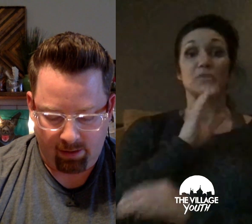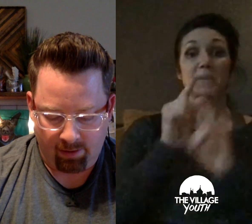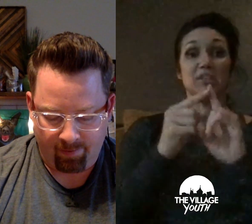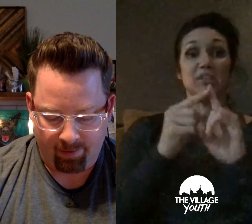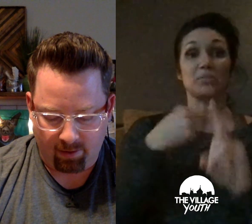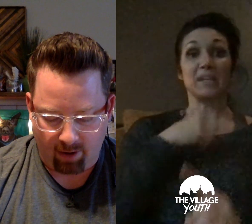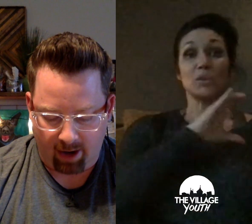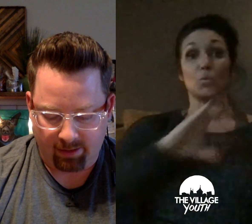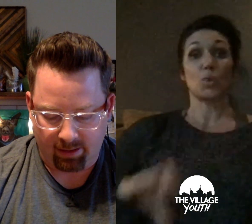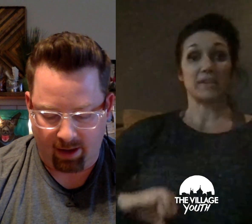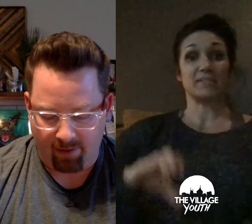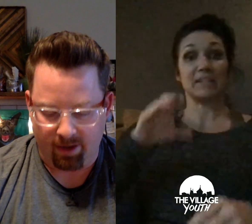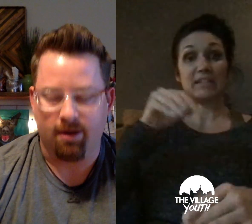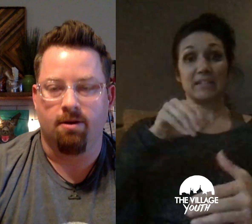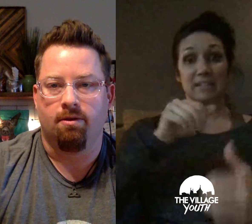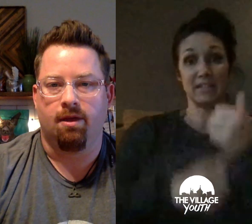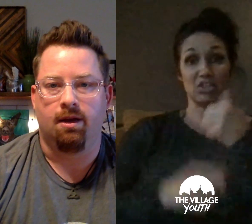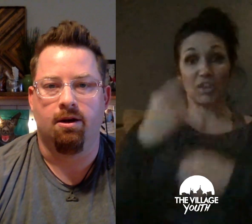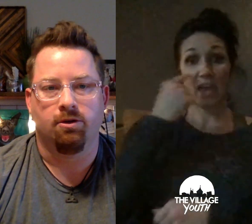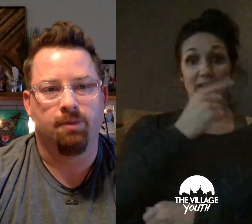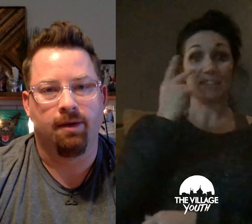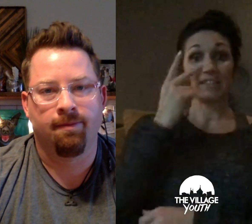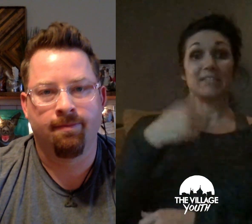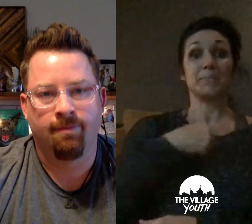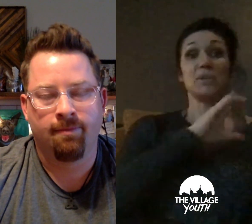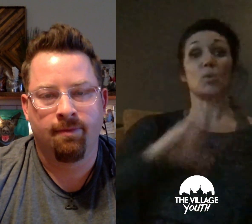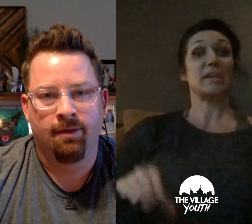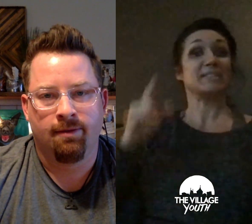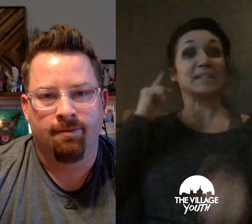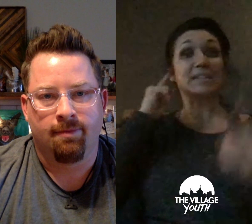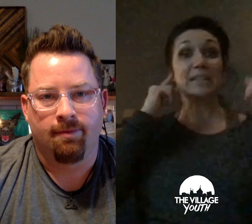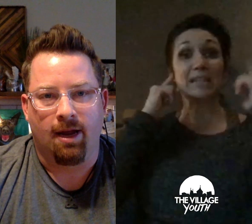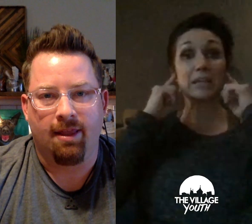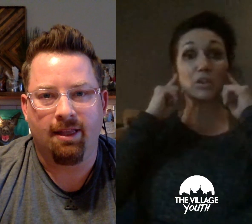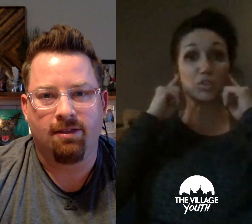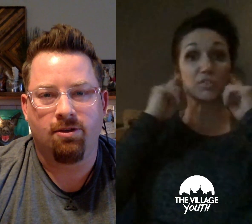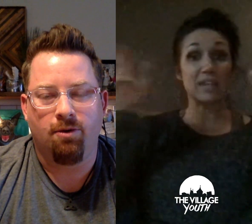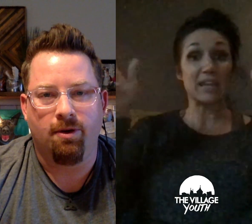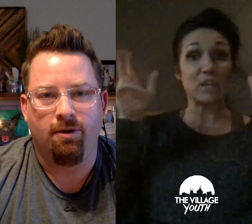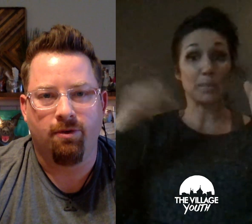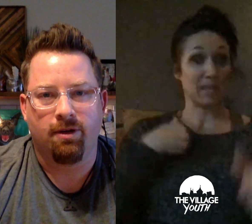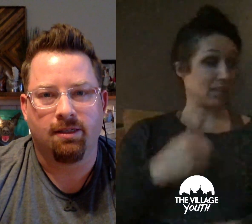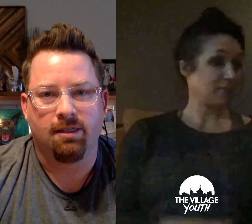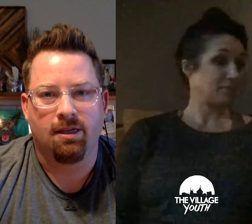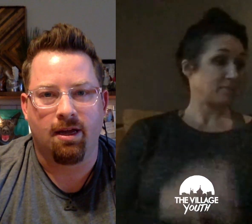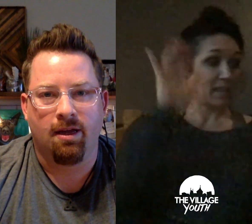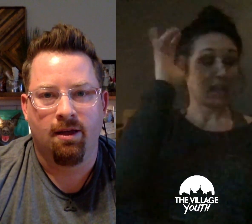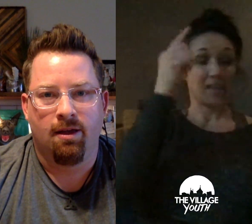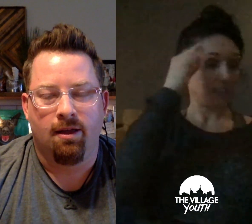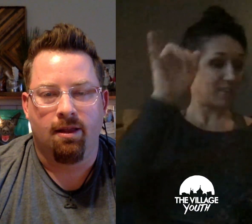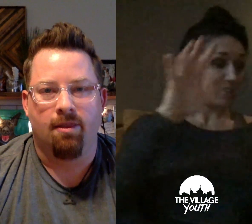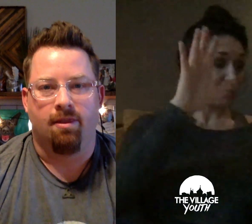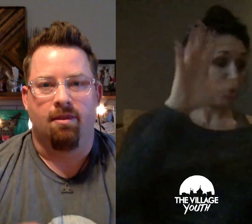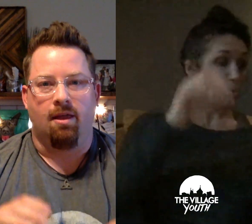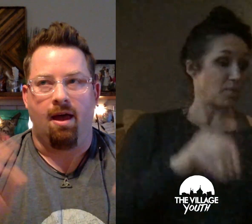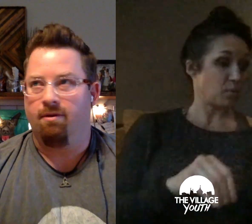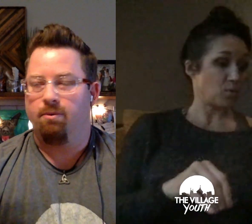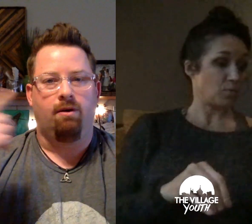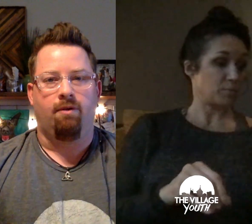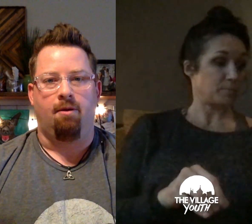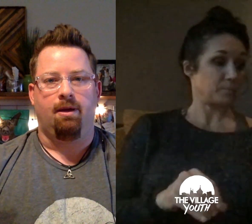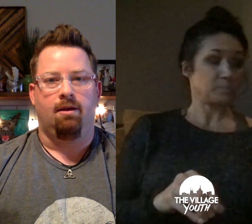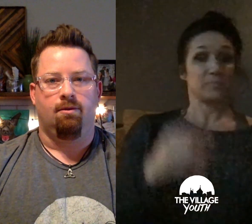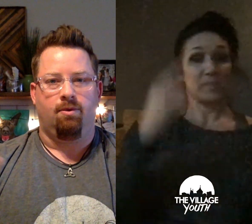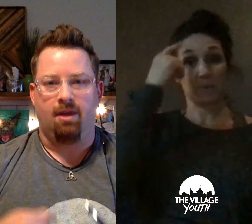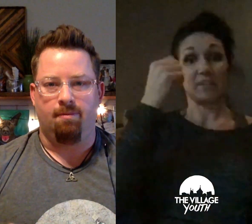sees me, Christ in every ear that hears me. And I think that's so beautiful because it's like